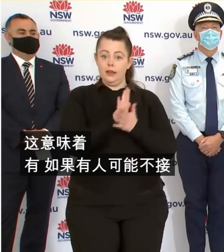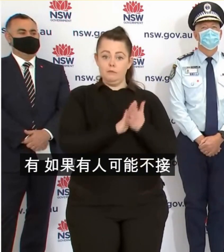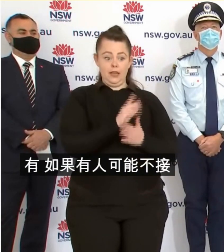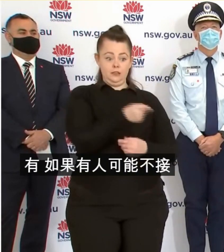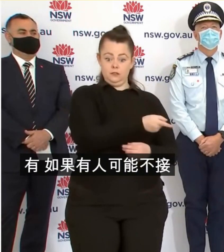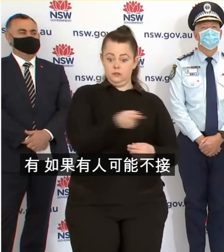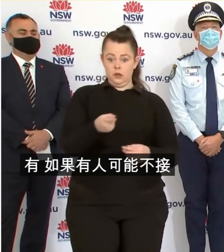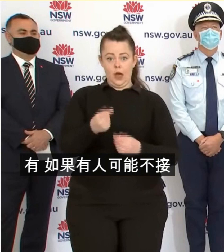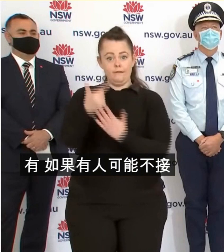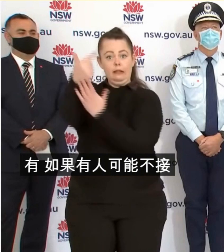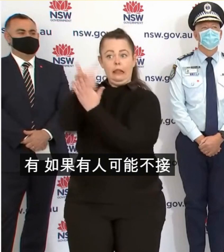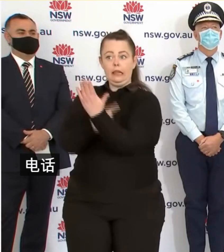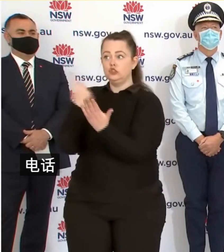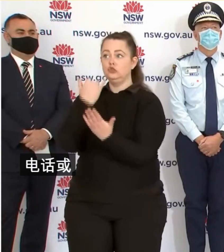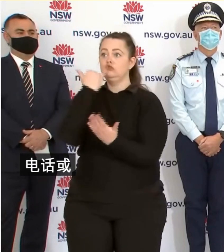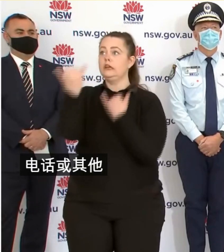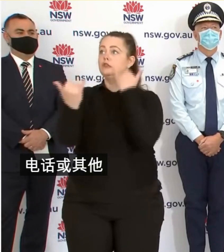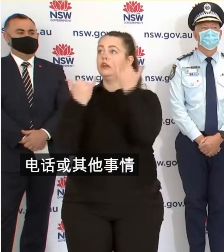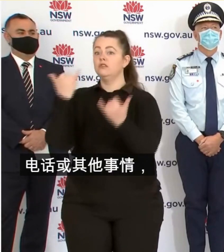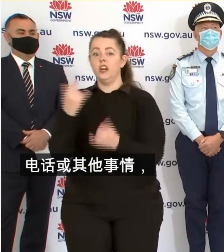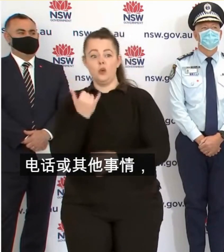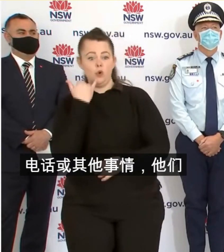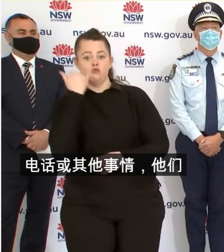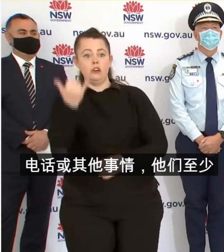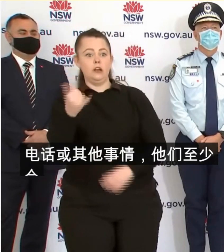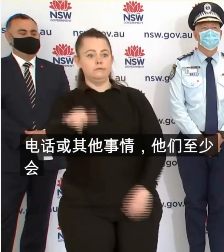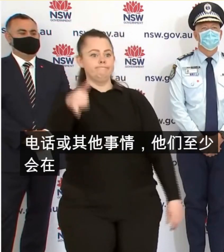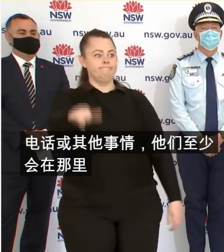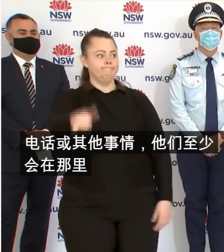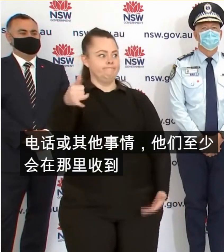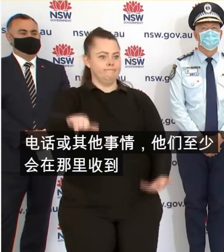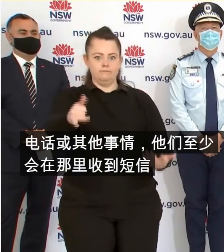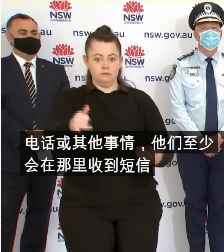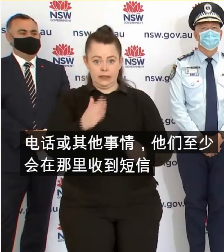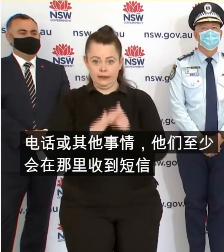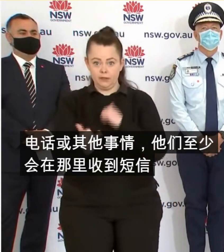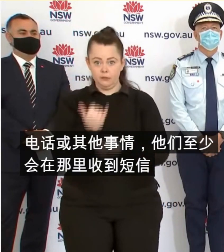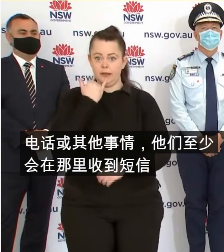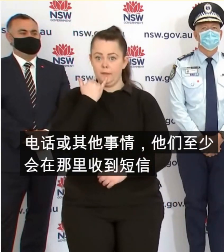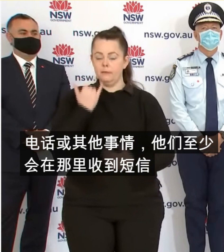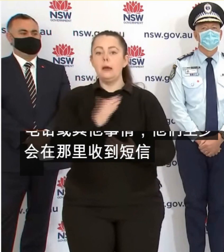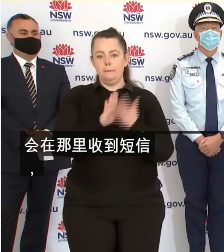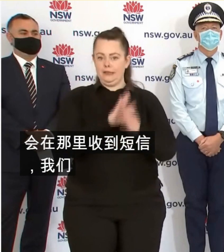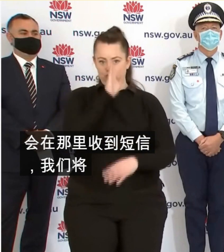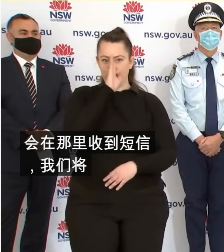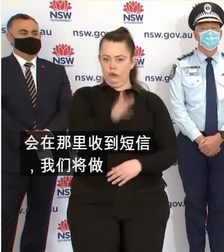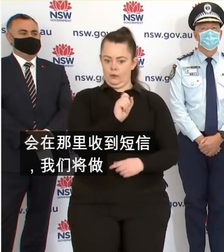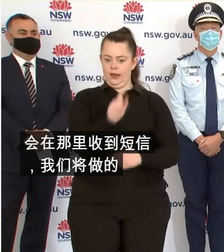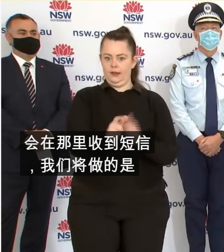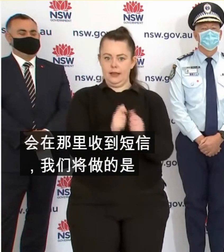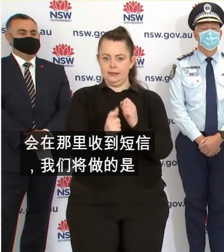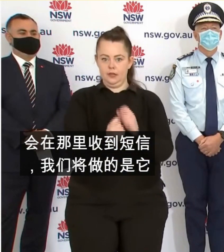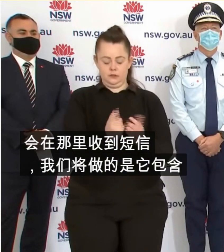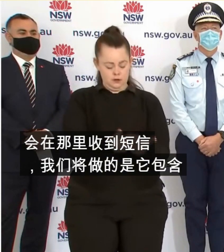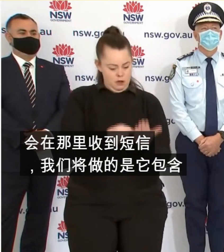If someone perhaps doesn't answer their phone or other things, they'll at least have the text message there. And what